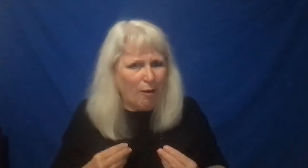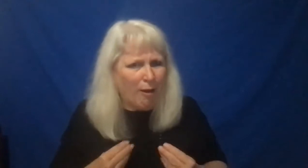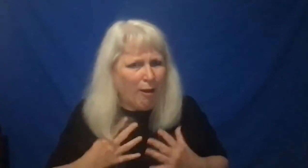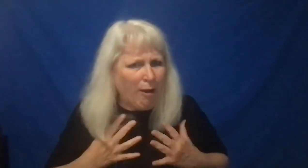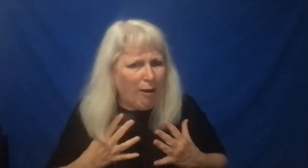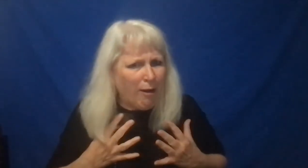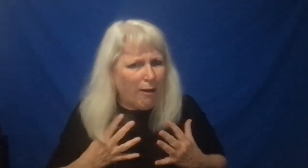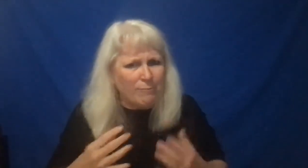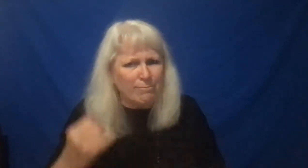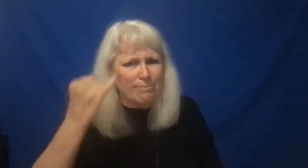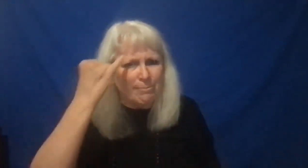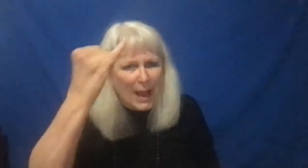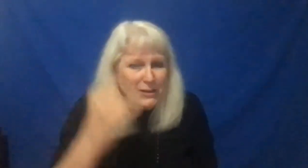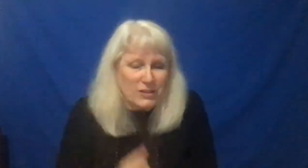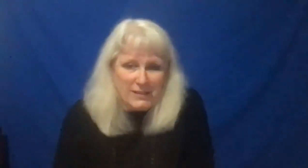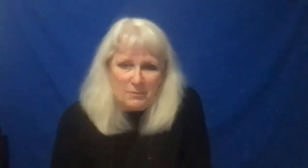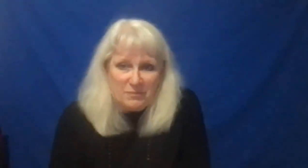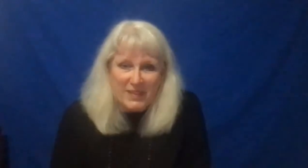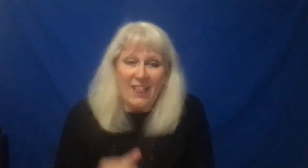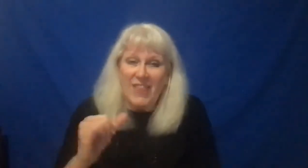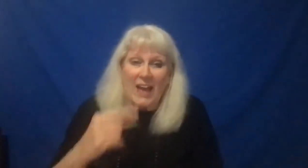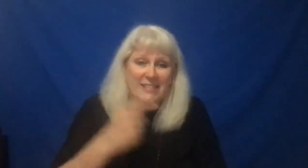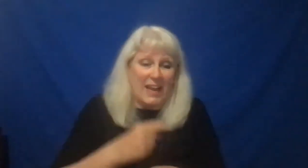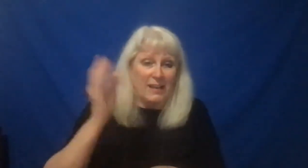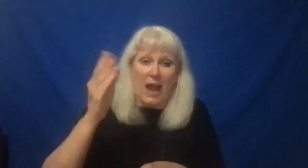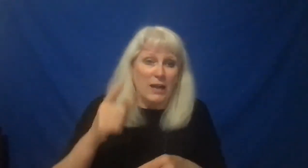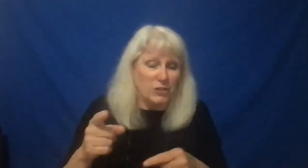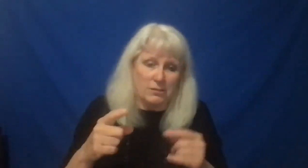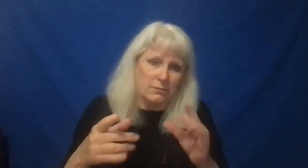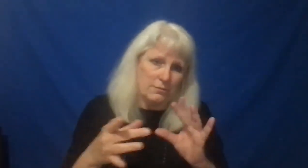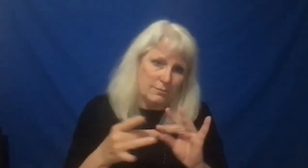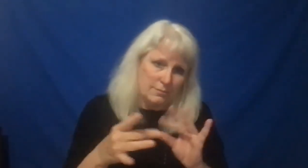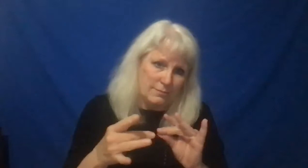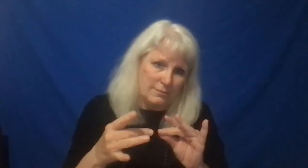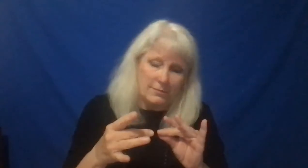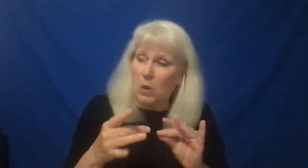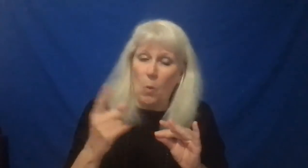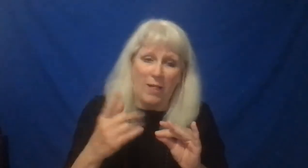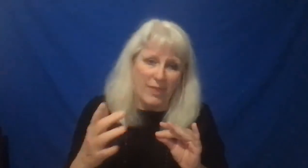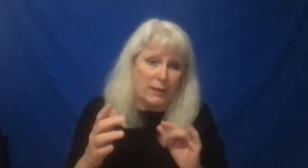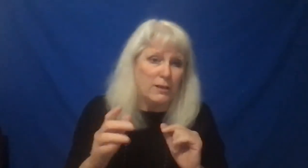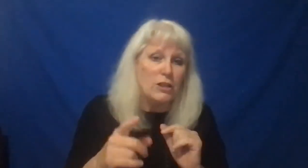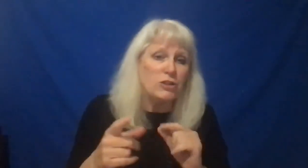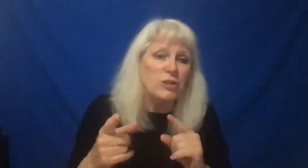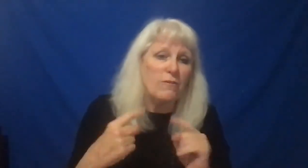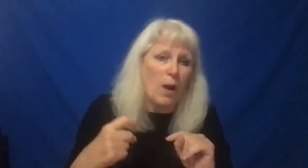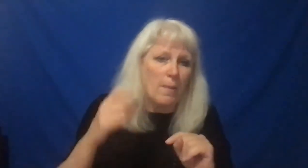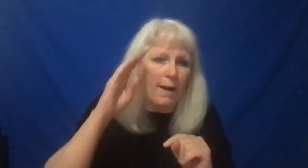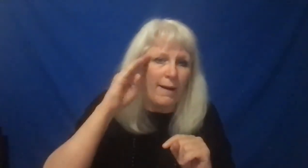to do, and I did in my remarks, mention that she came from Ireland. We were in process of leaving the